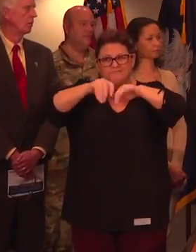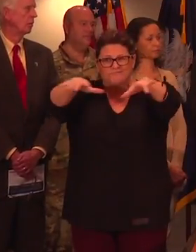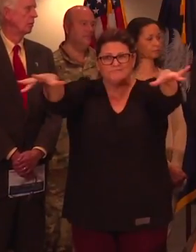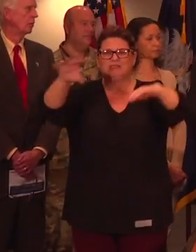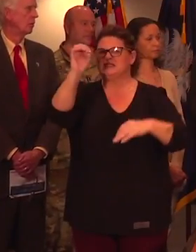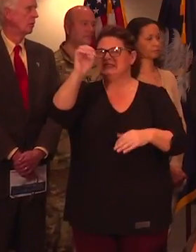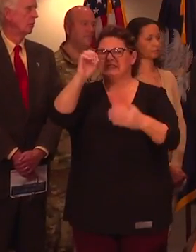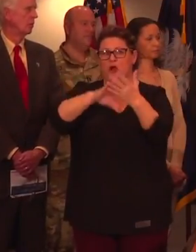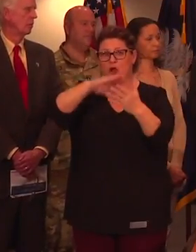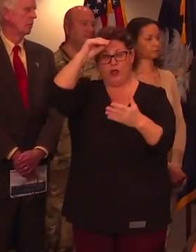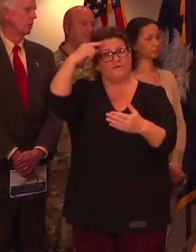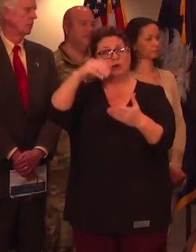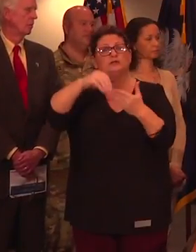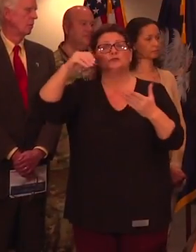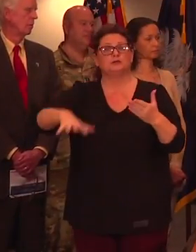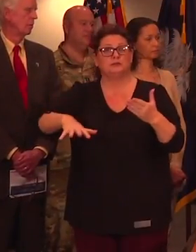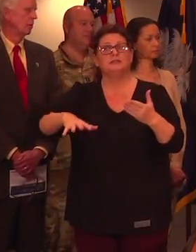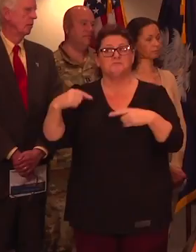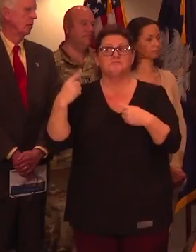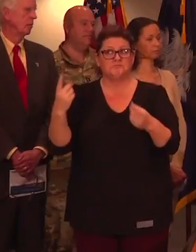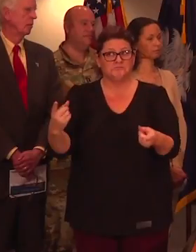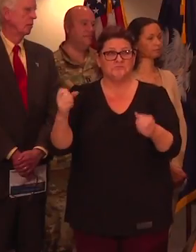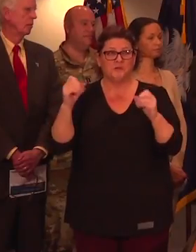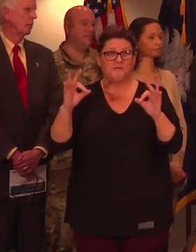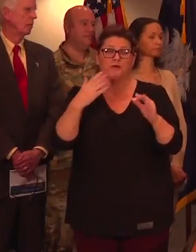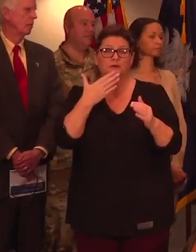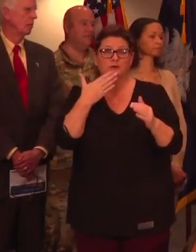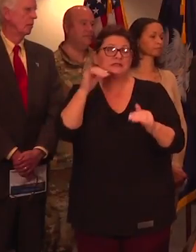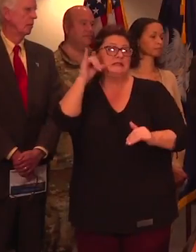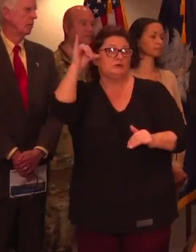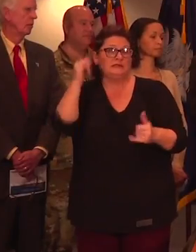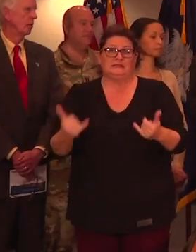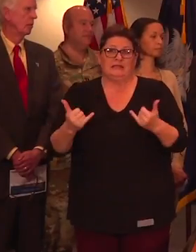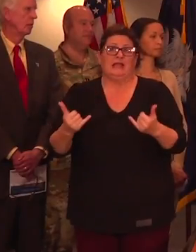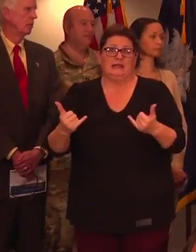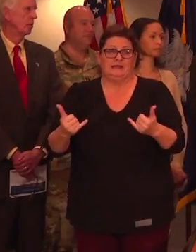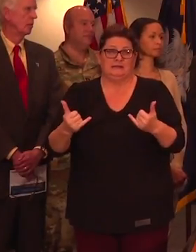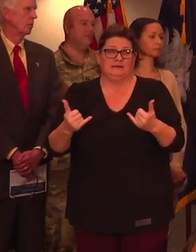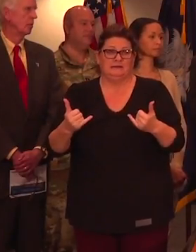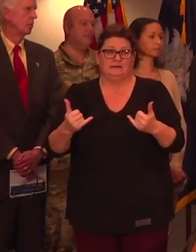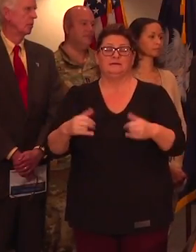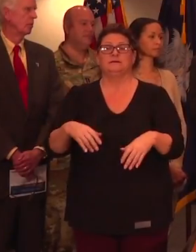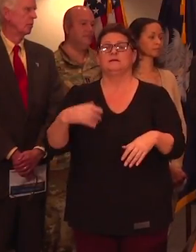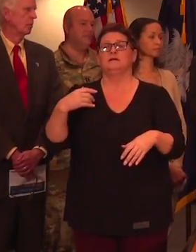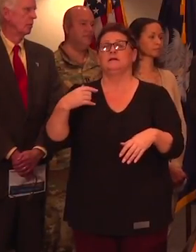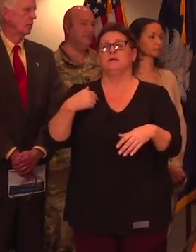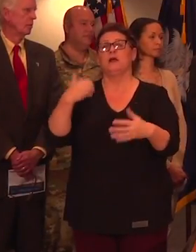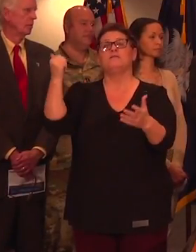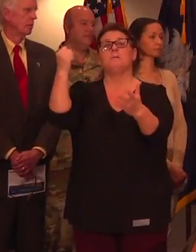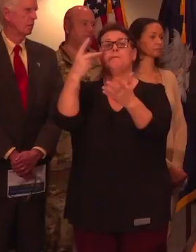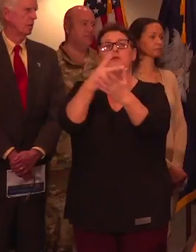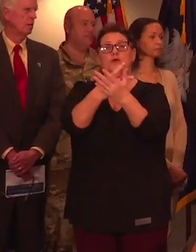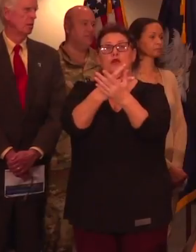e-learning process is working very well. Yesterday and today, We have approved over